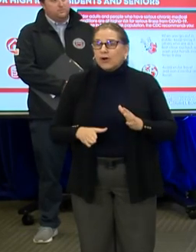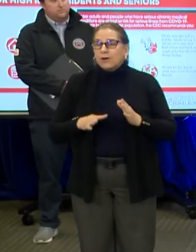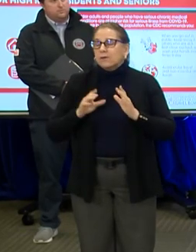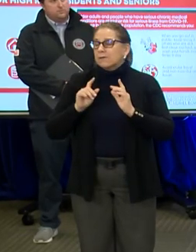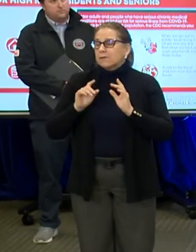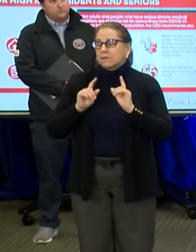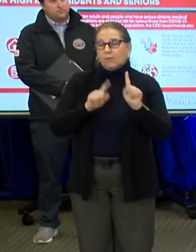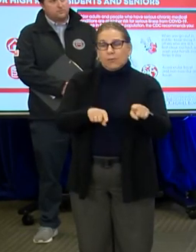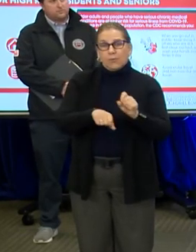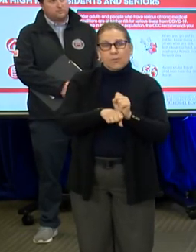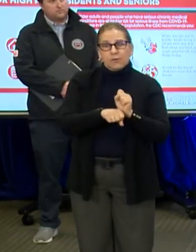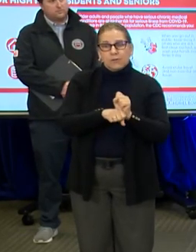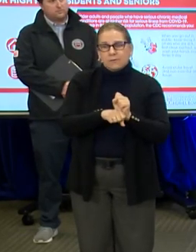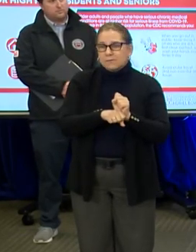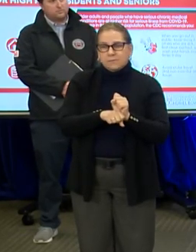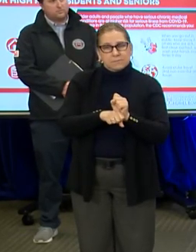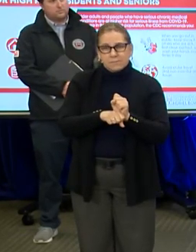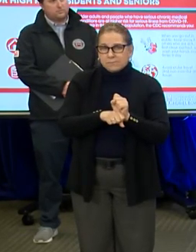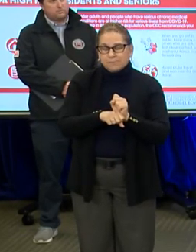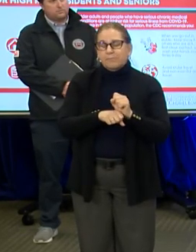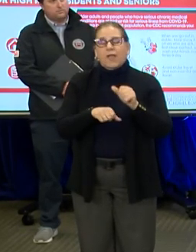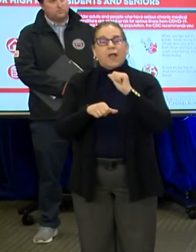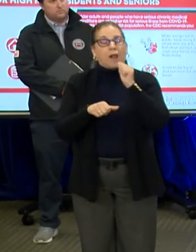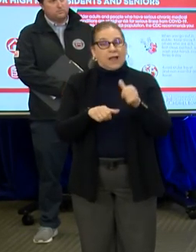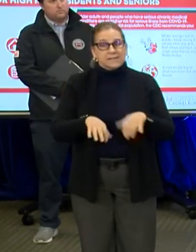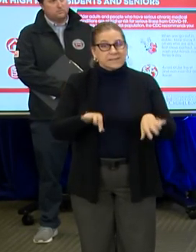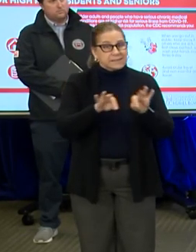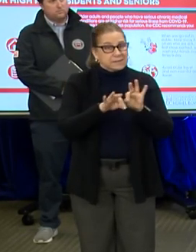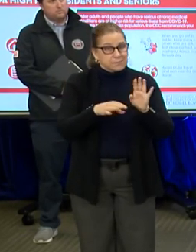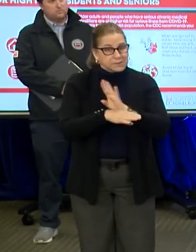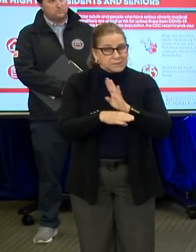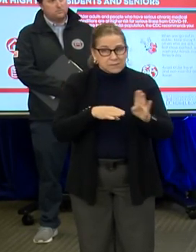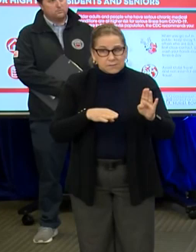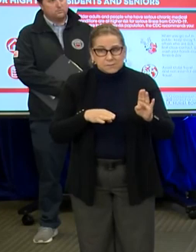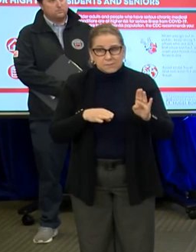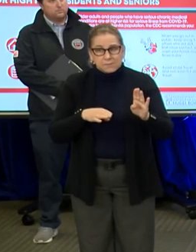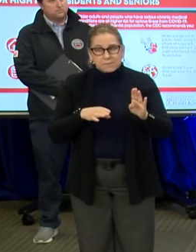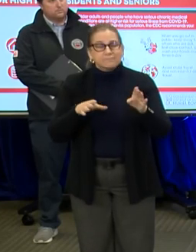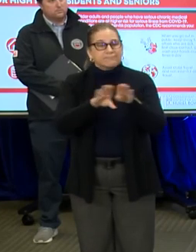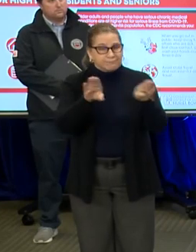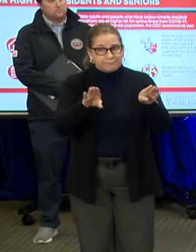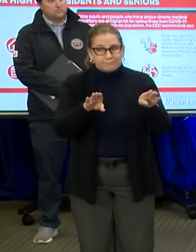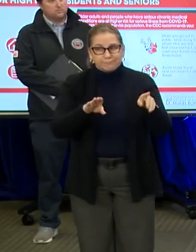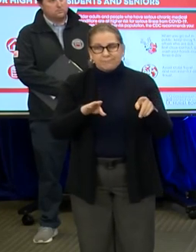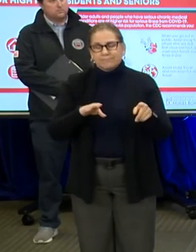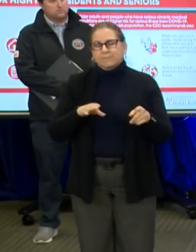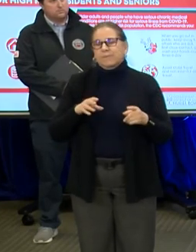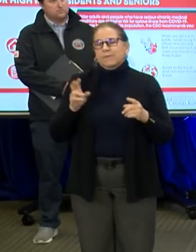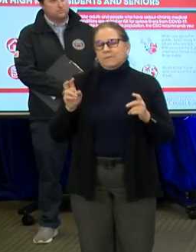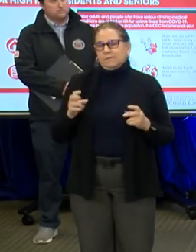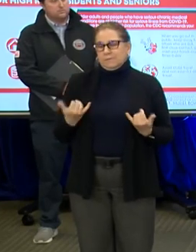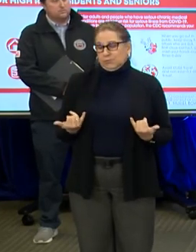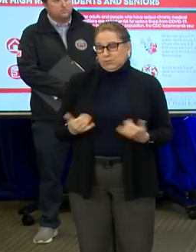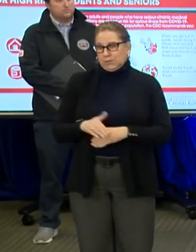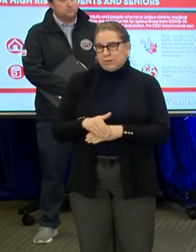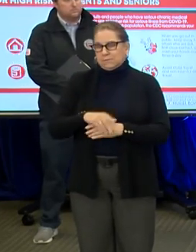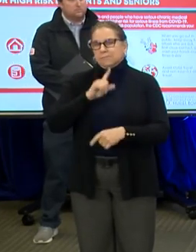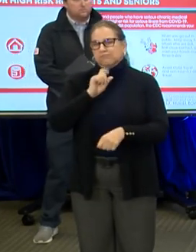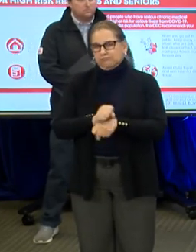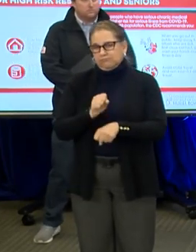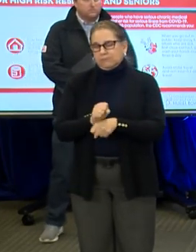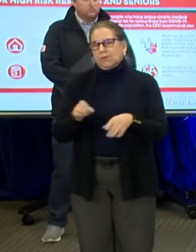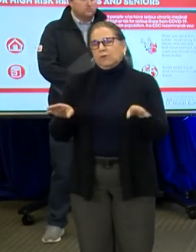this non-essential business prohibition will go into effect at 10 p.m.